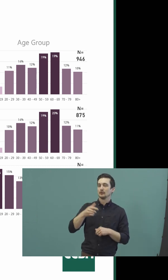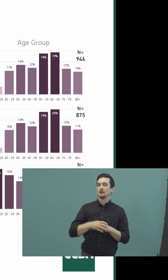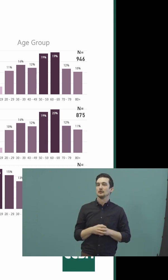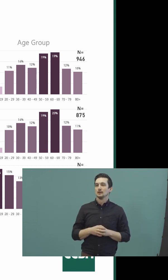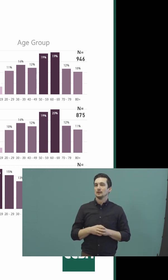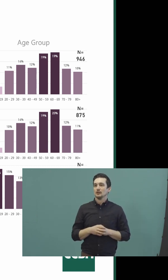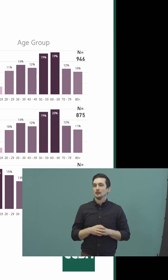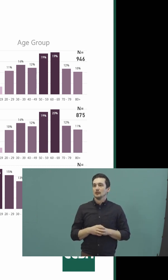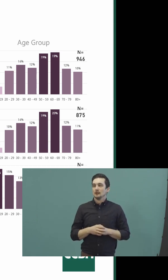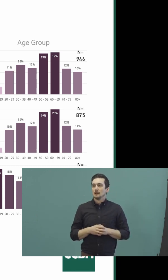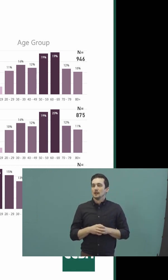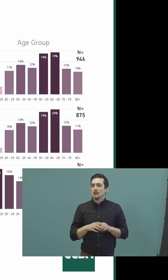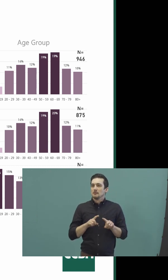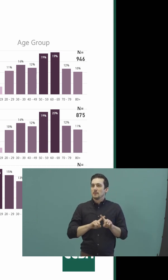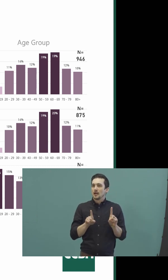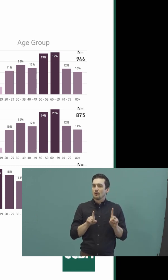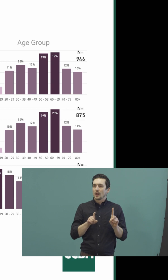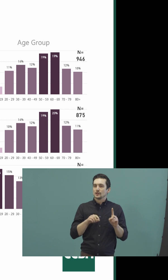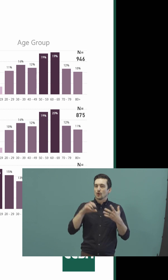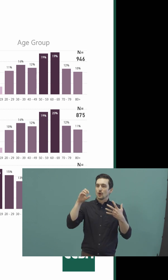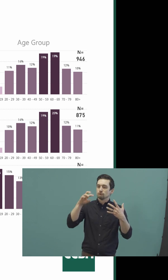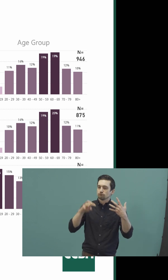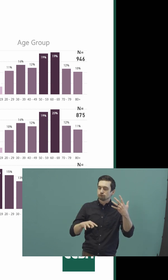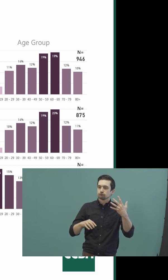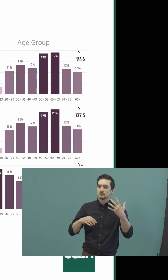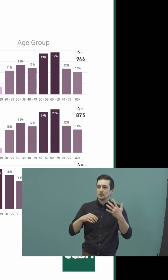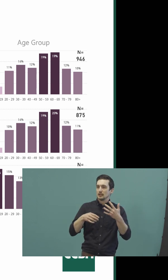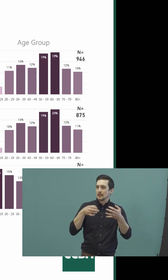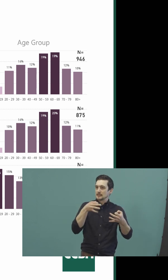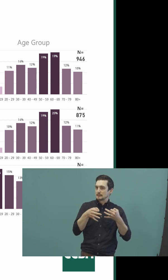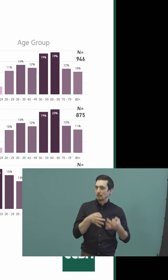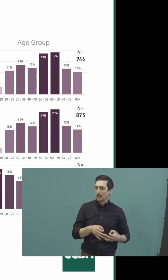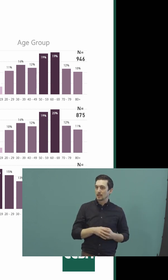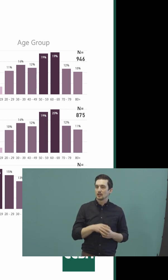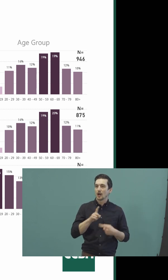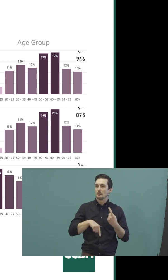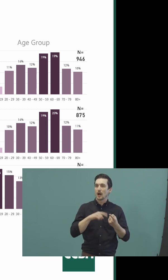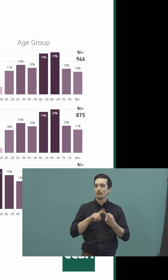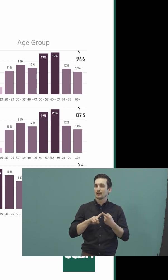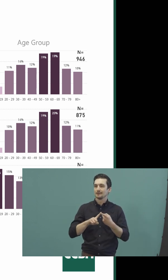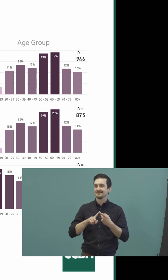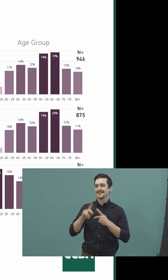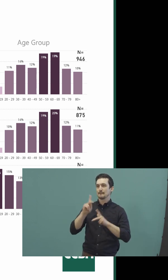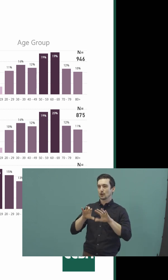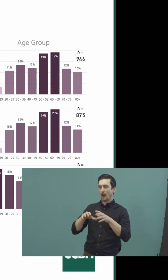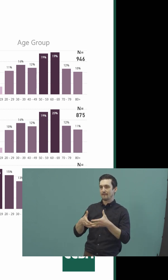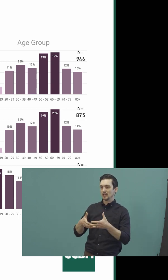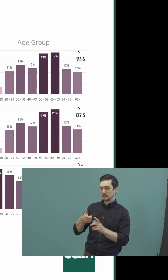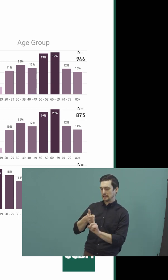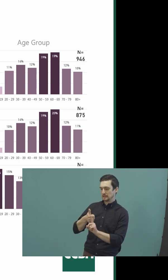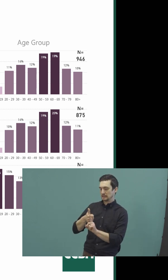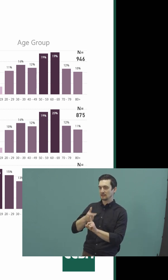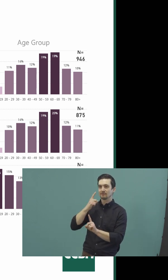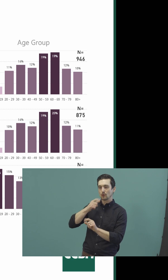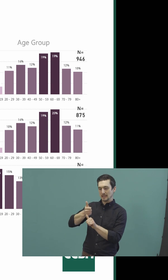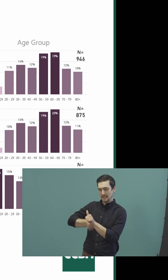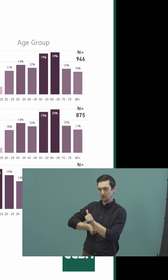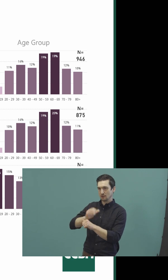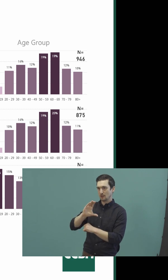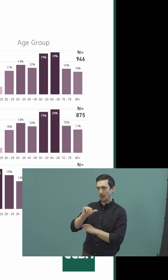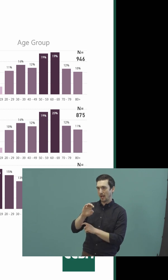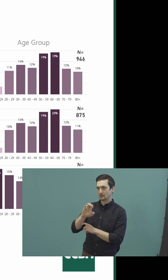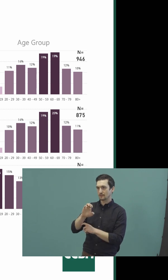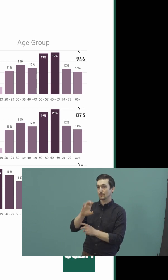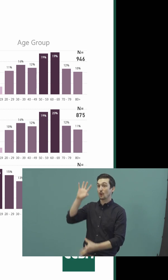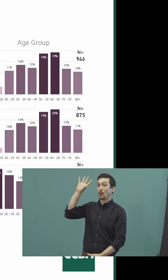But I wanted to try and present as much as I could around the demographics we have for these cases. These are